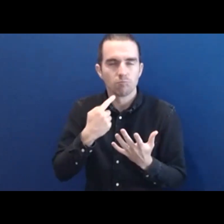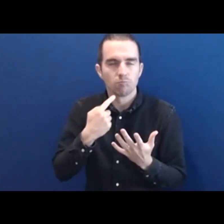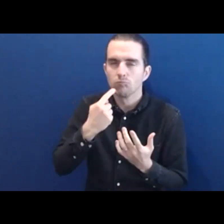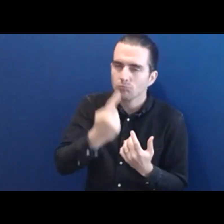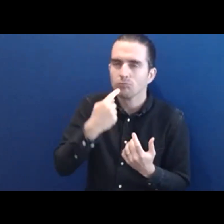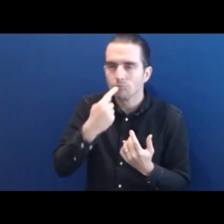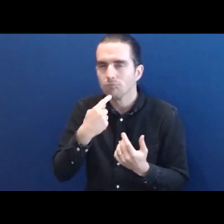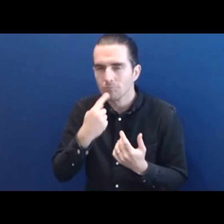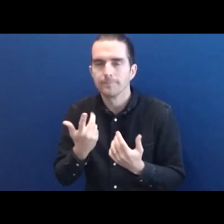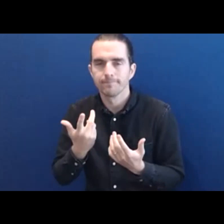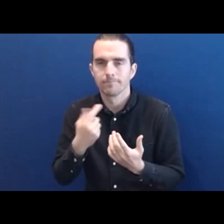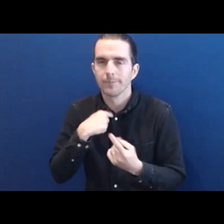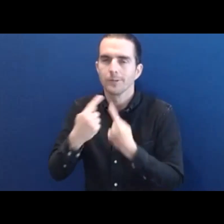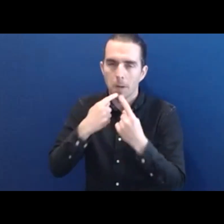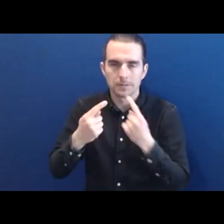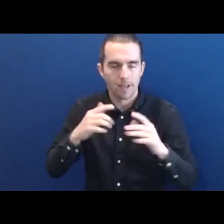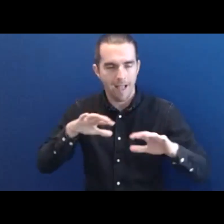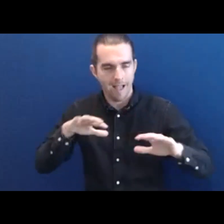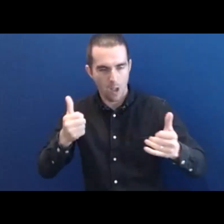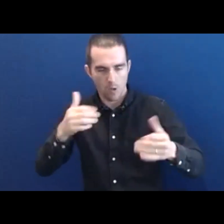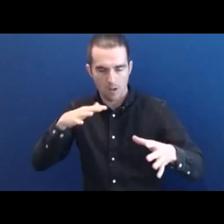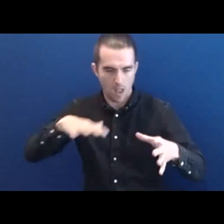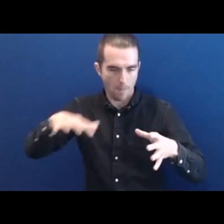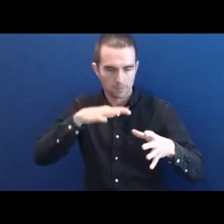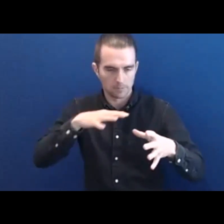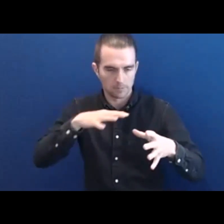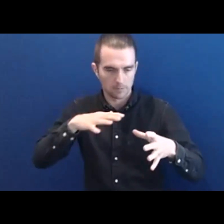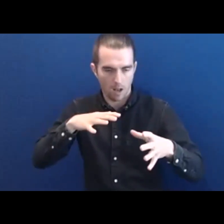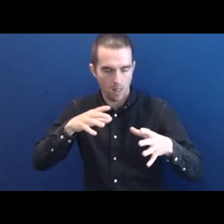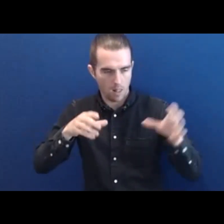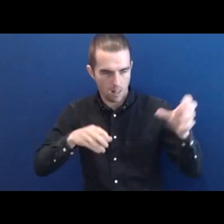education. In fact, we as the